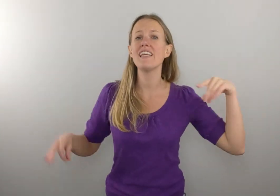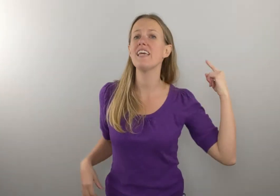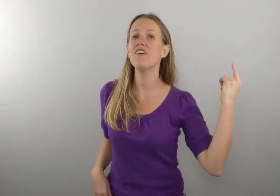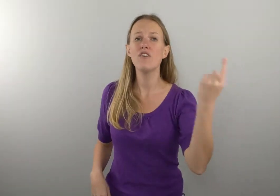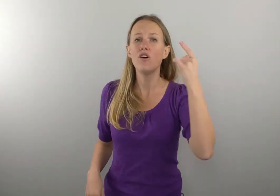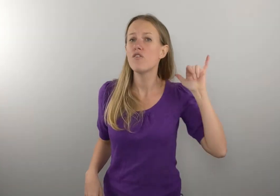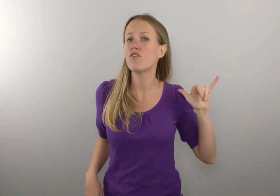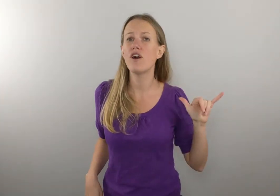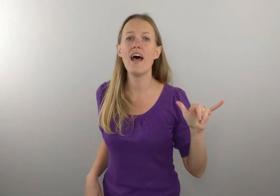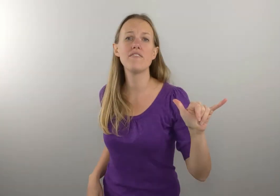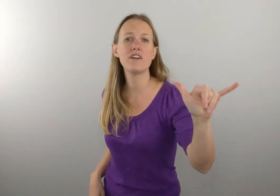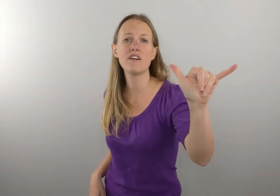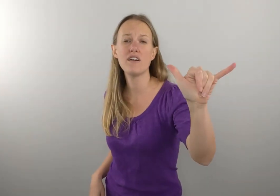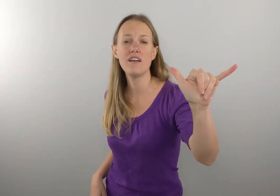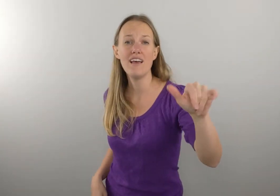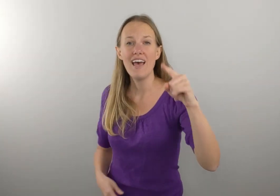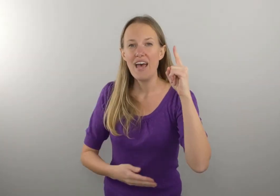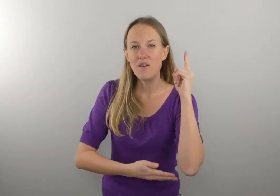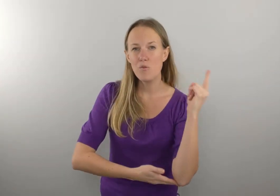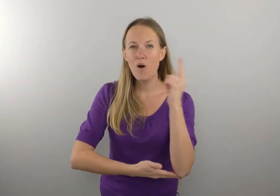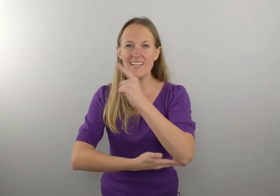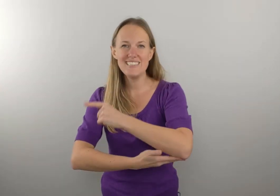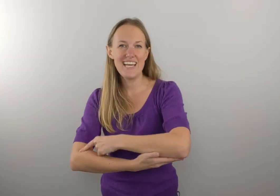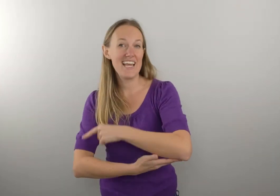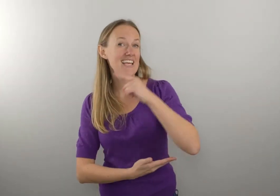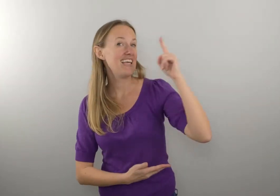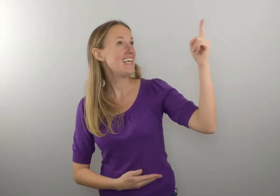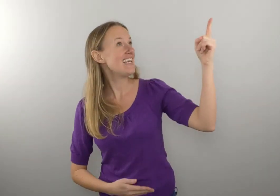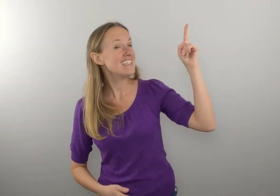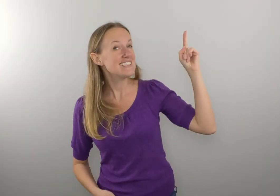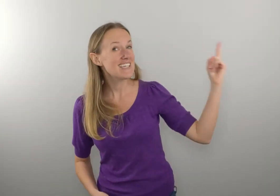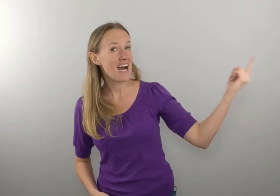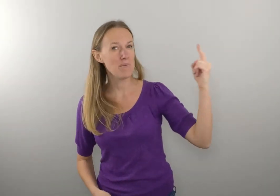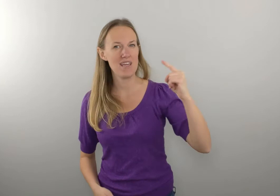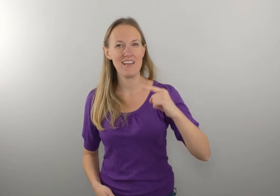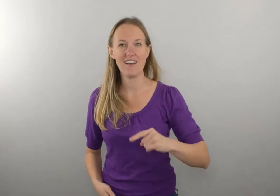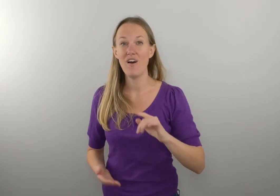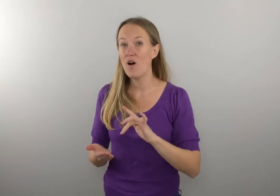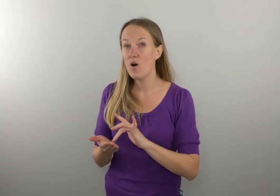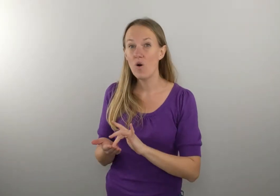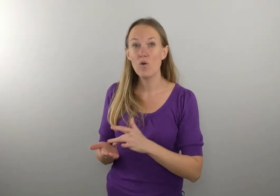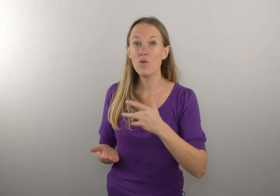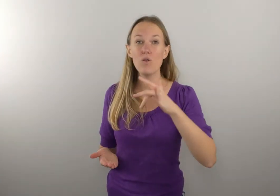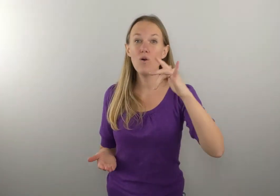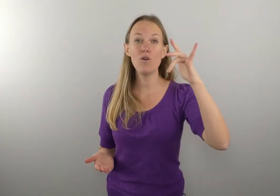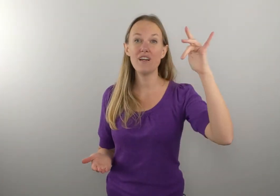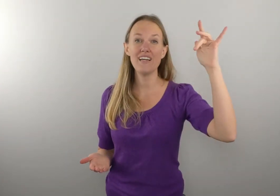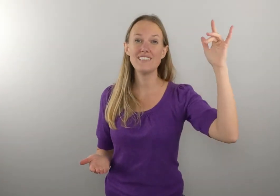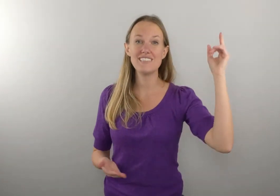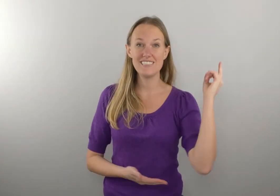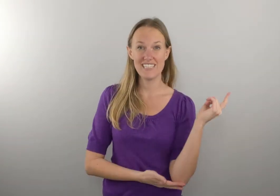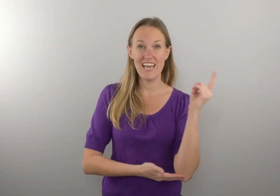freely forever. And one day he's coming. Oh, glorious